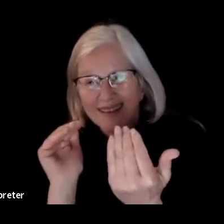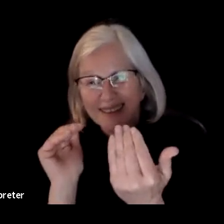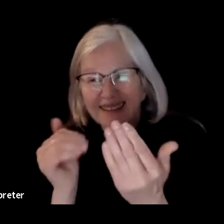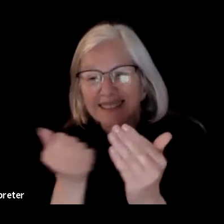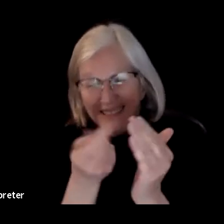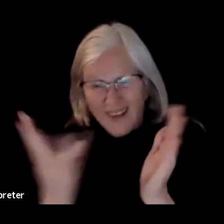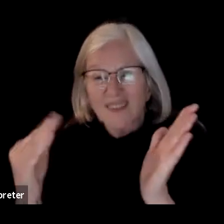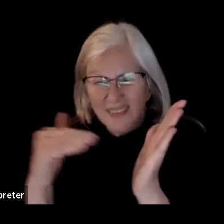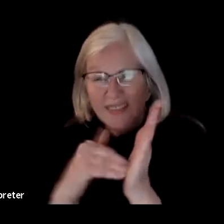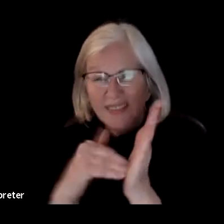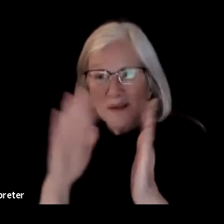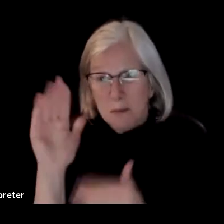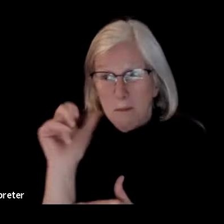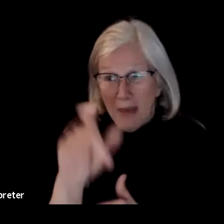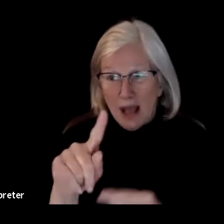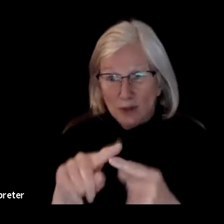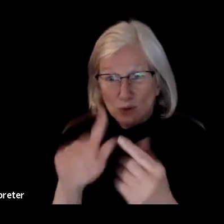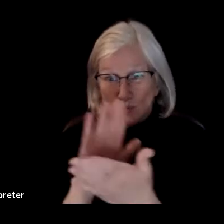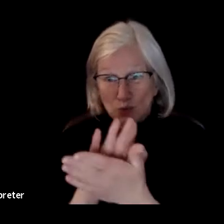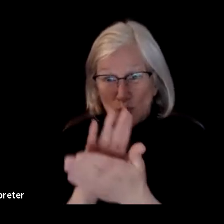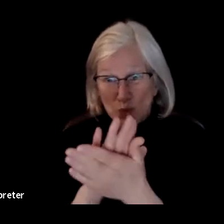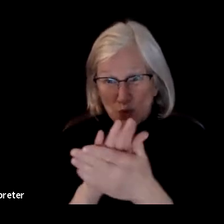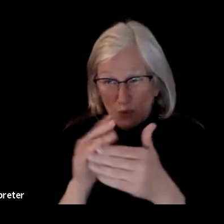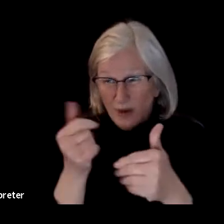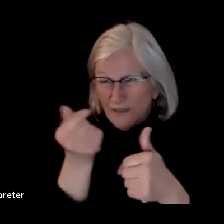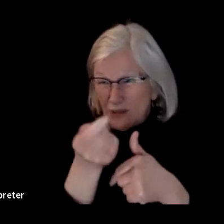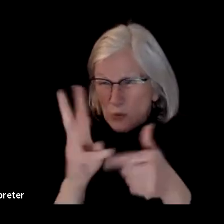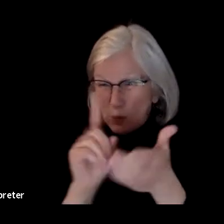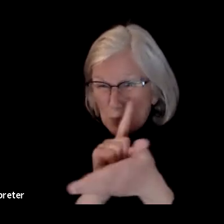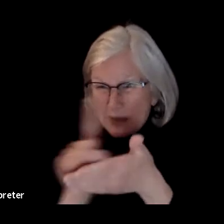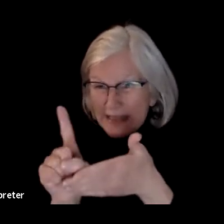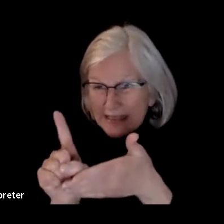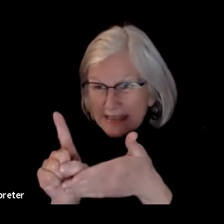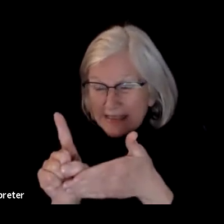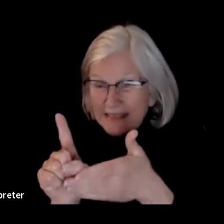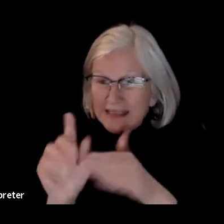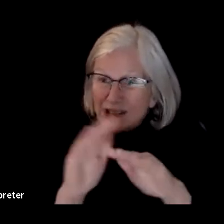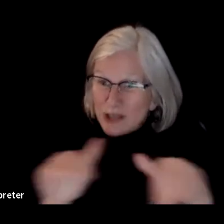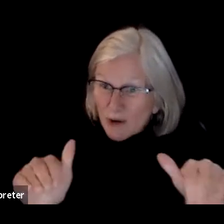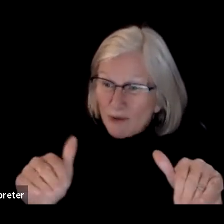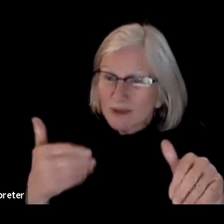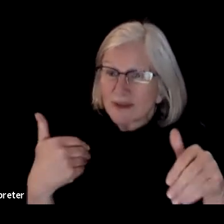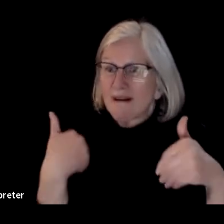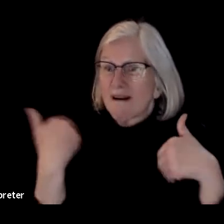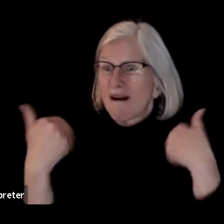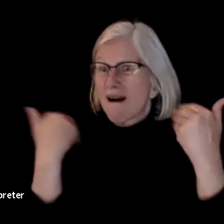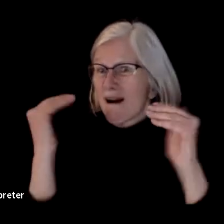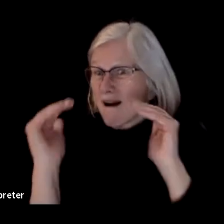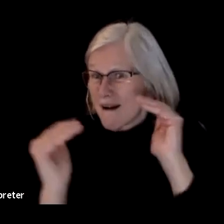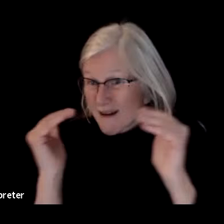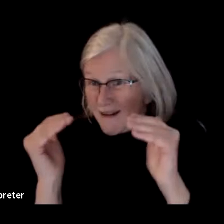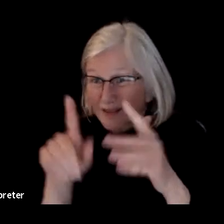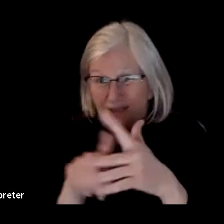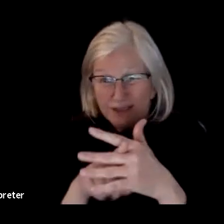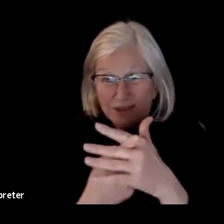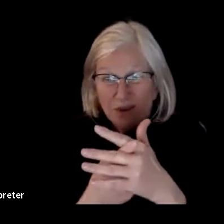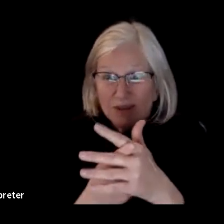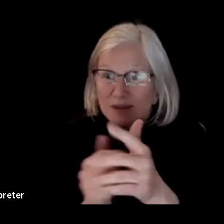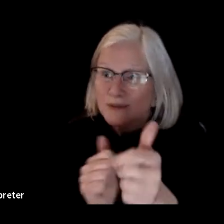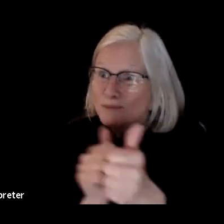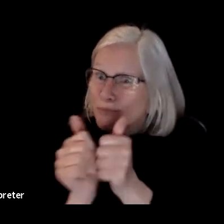weeks. Children and young adults are resuming youth sports and other activities. This is